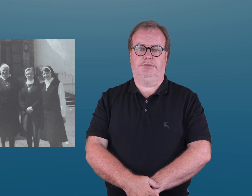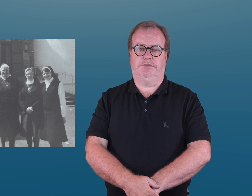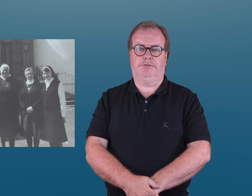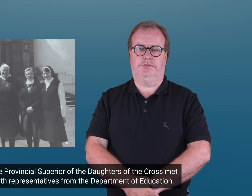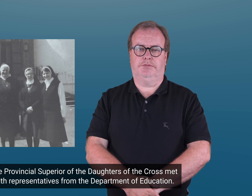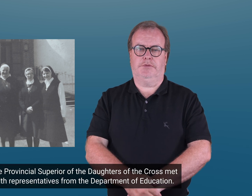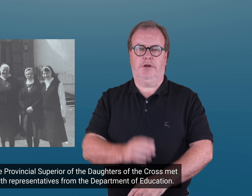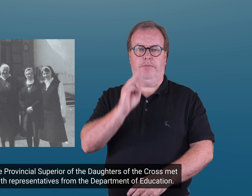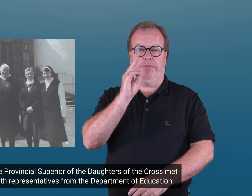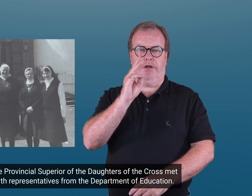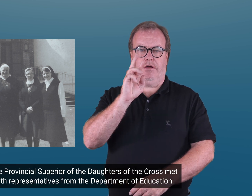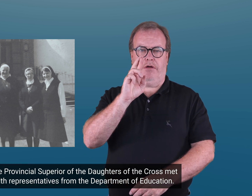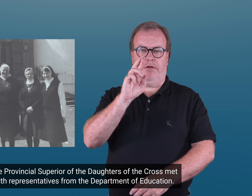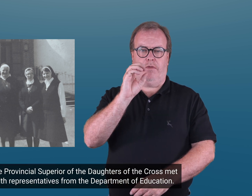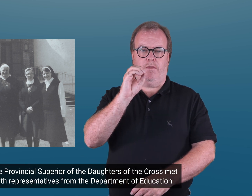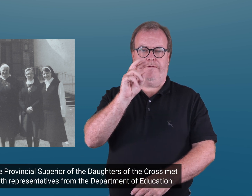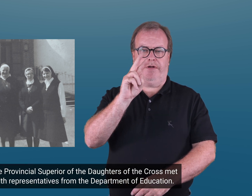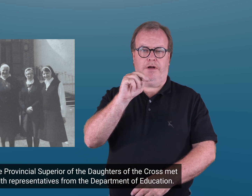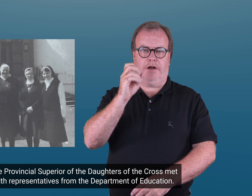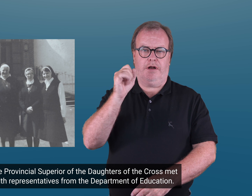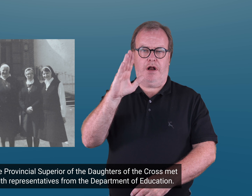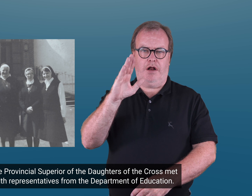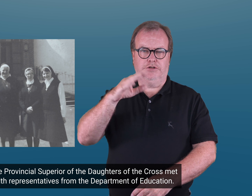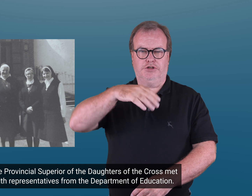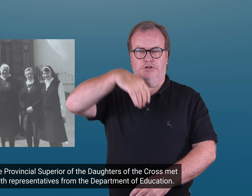The Provincial Superior of the Daughters of the Cross